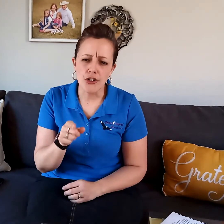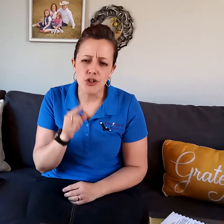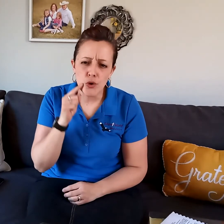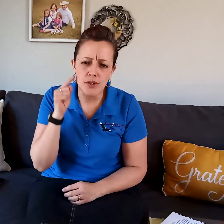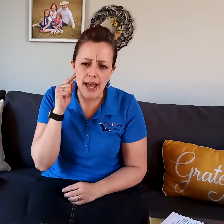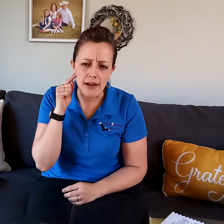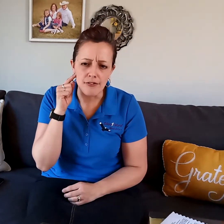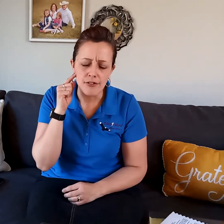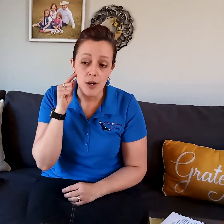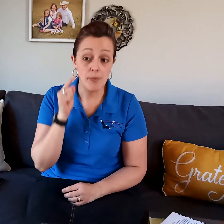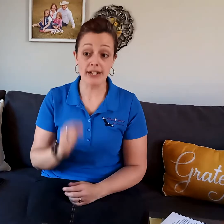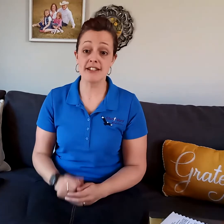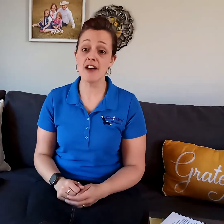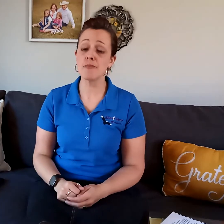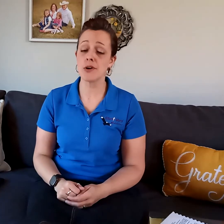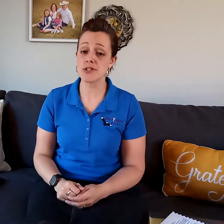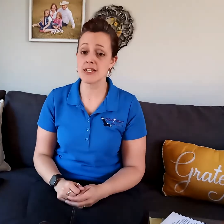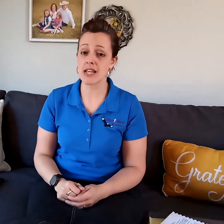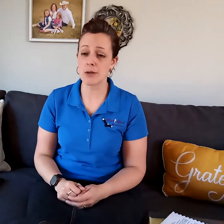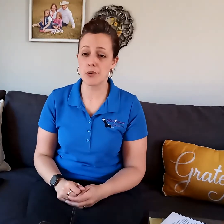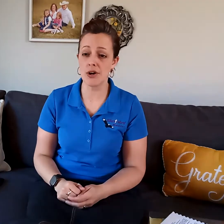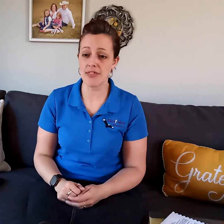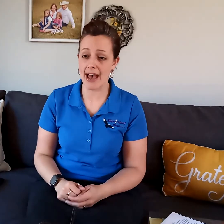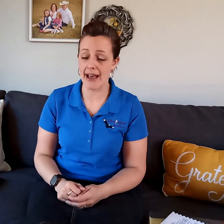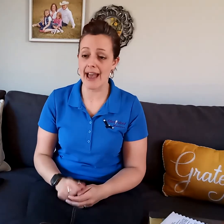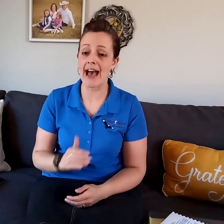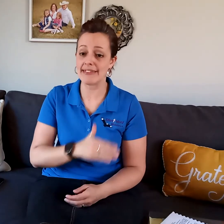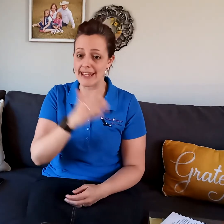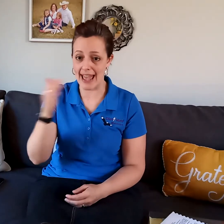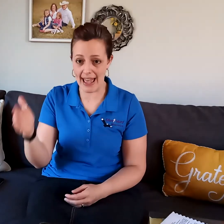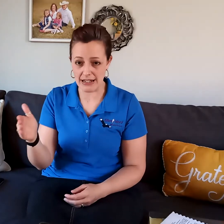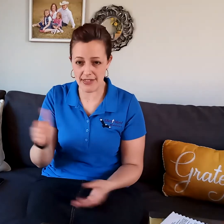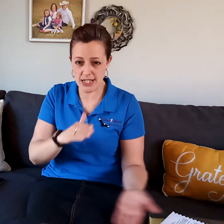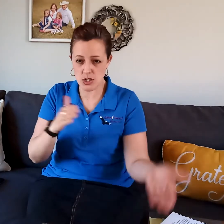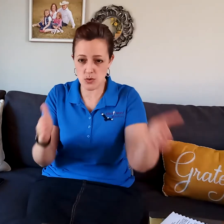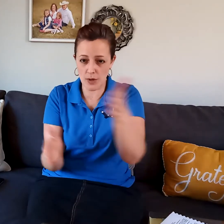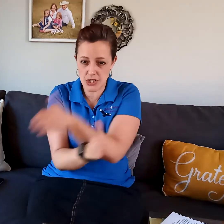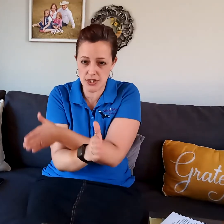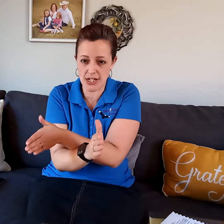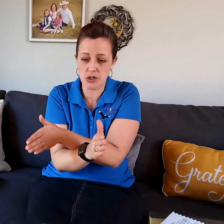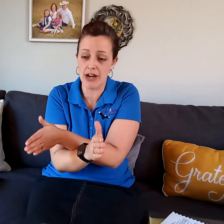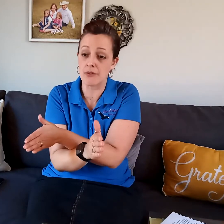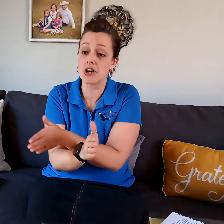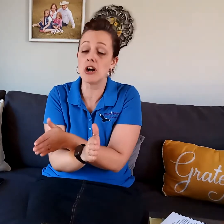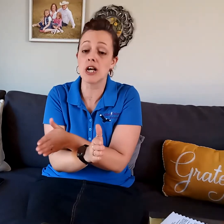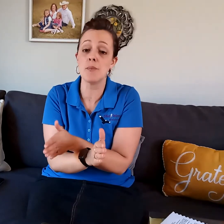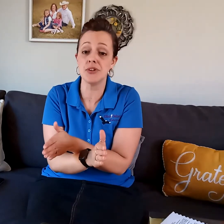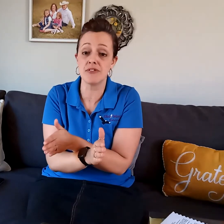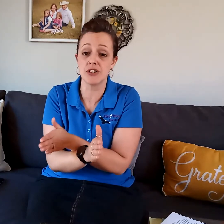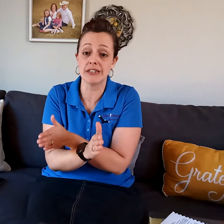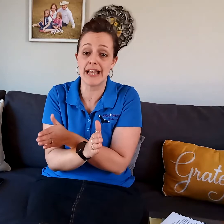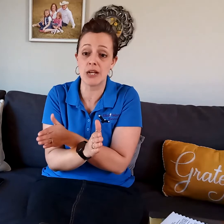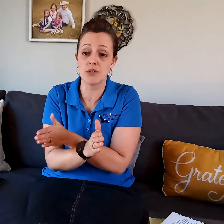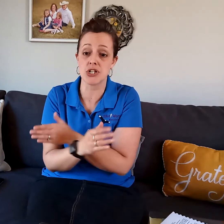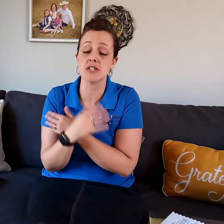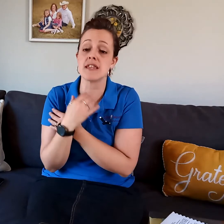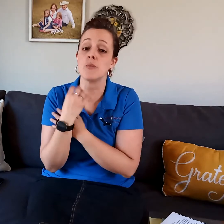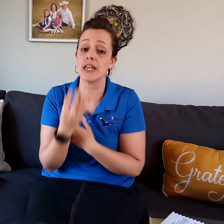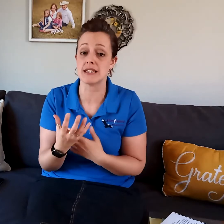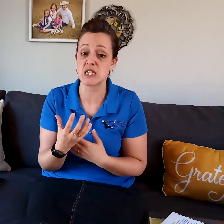you deaf? But a deaf person is going to put that at the end. They switch things around. There are a couple different languages that we can